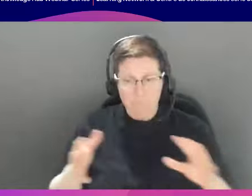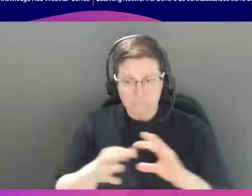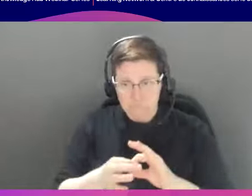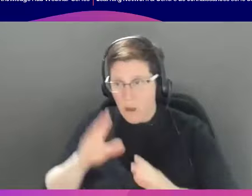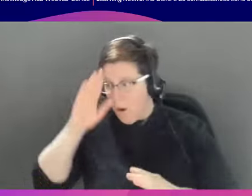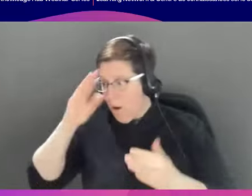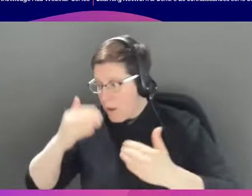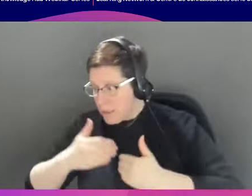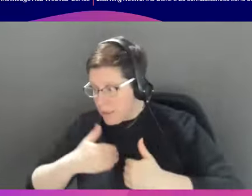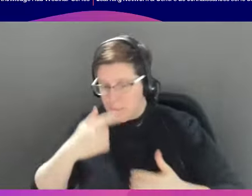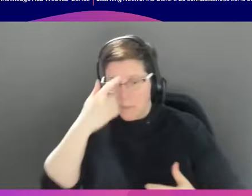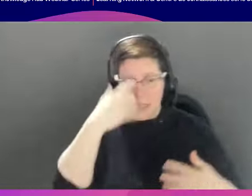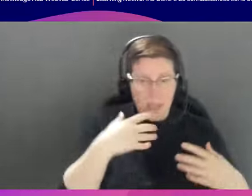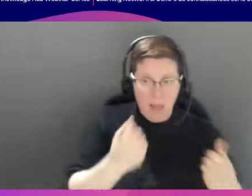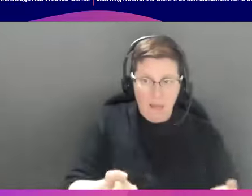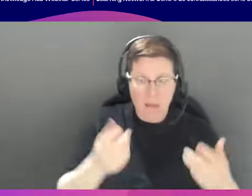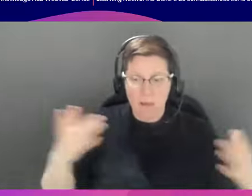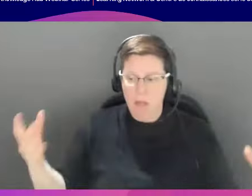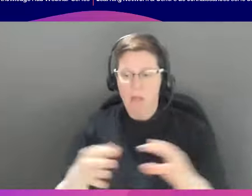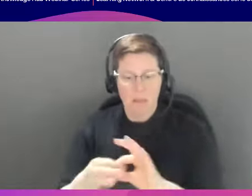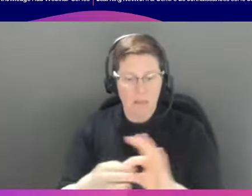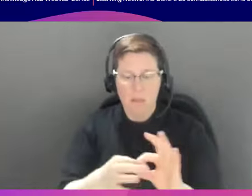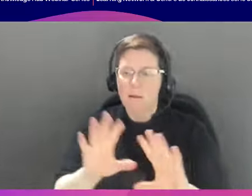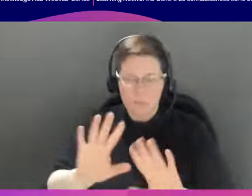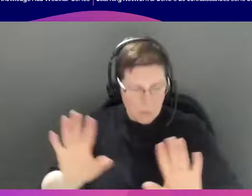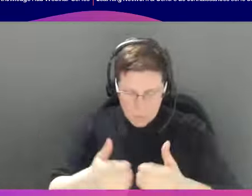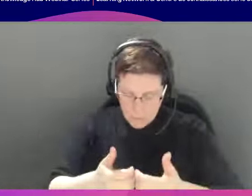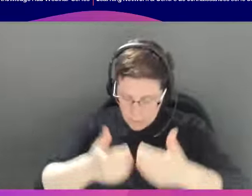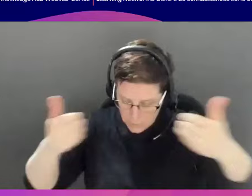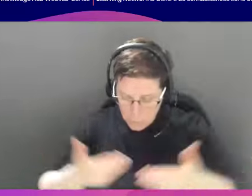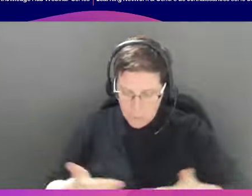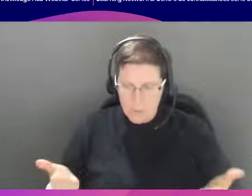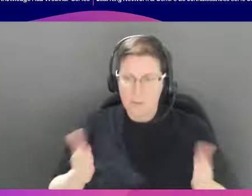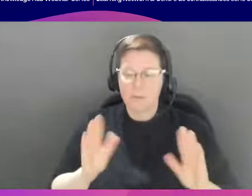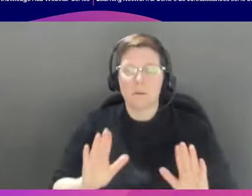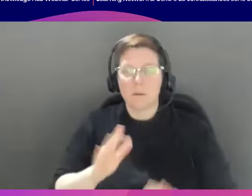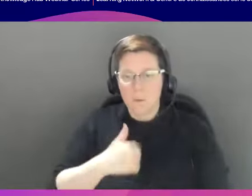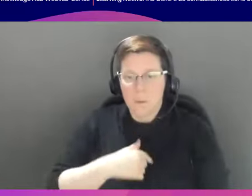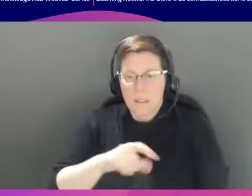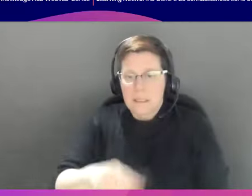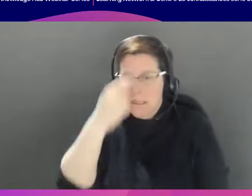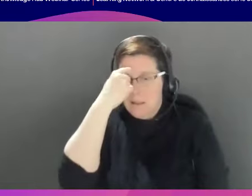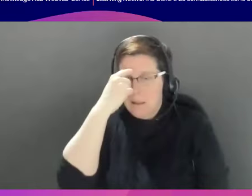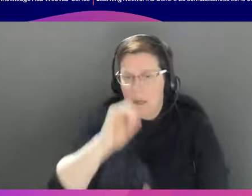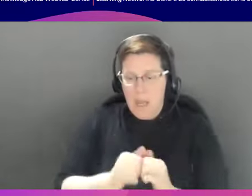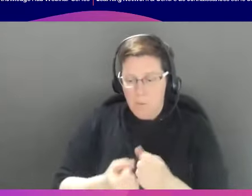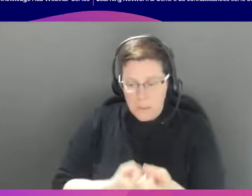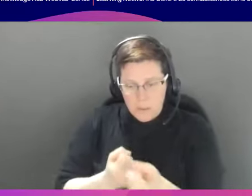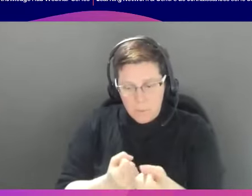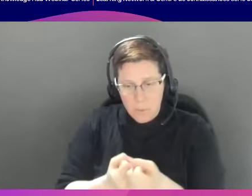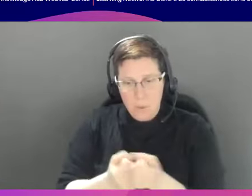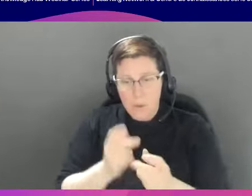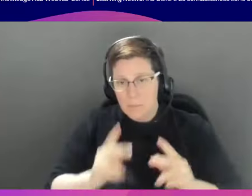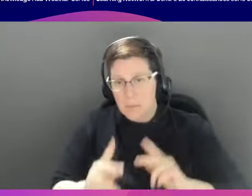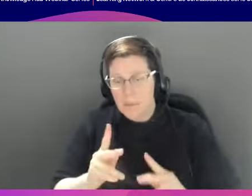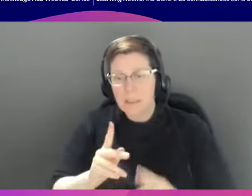are very separate things. And so while we need to kind of think about how to support these individuals and support